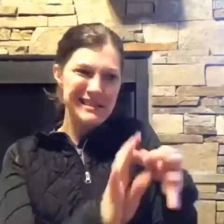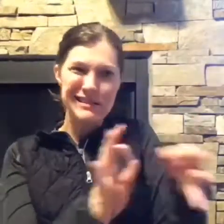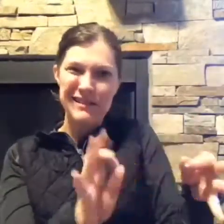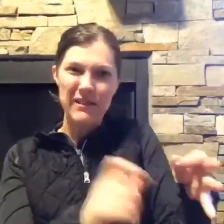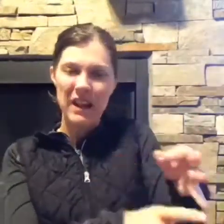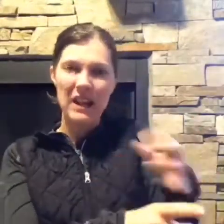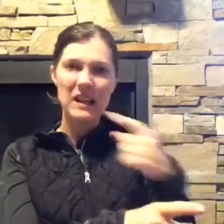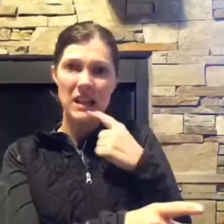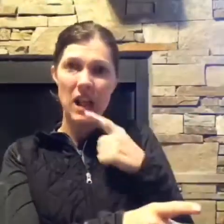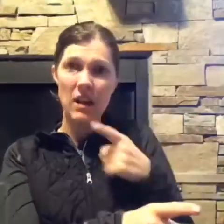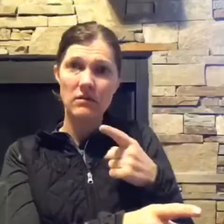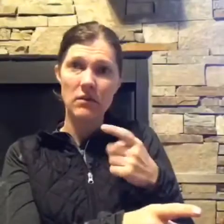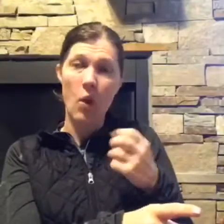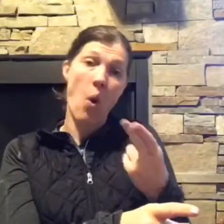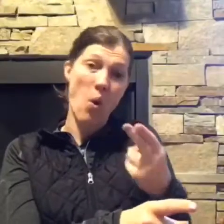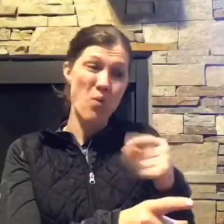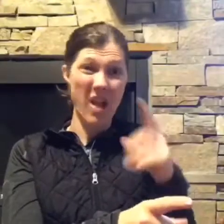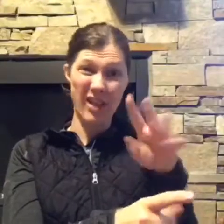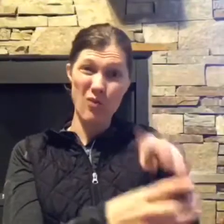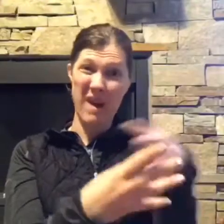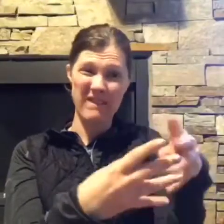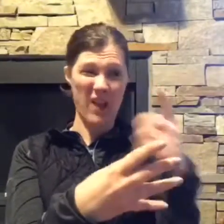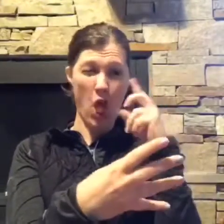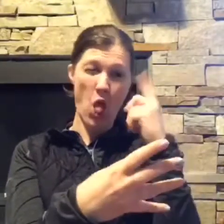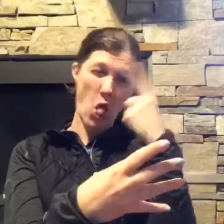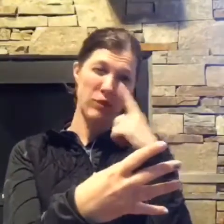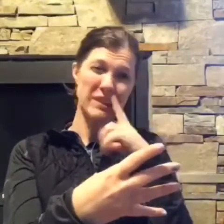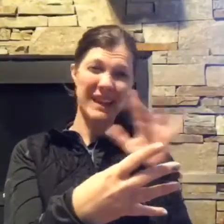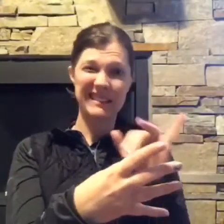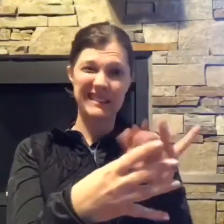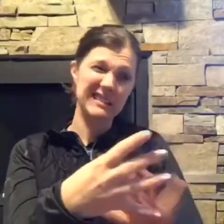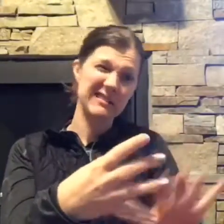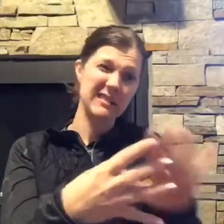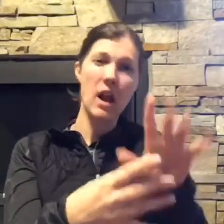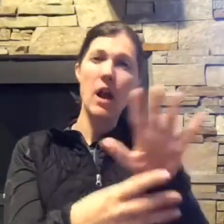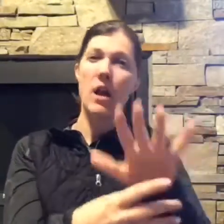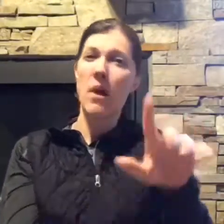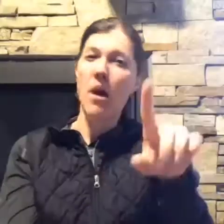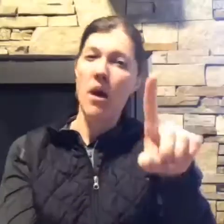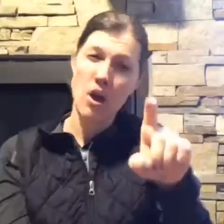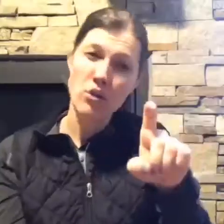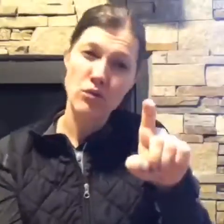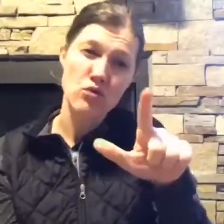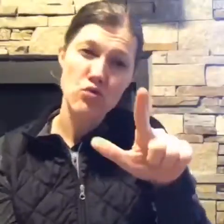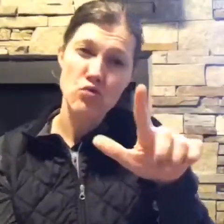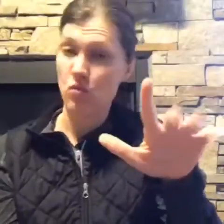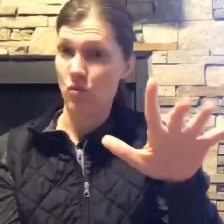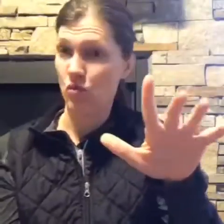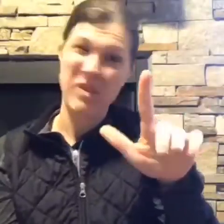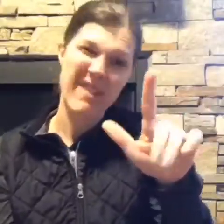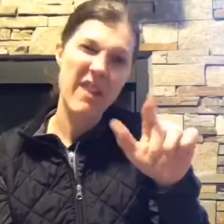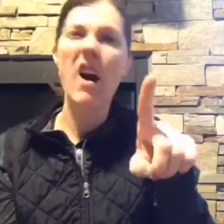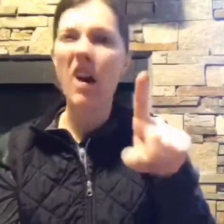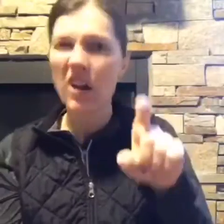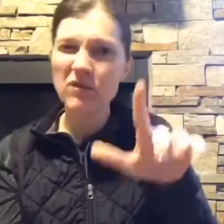oh, well, it looks like it went just over 125 feet. Just over 125 feet high. That balloon